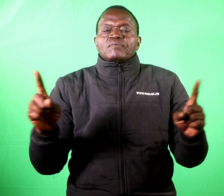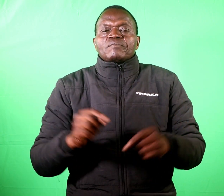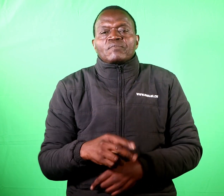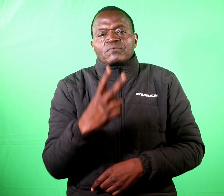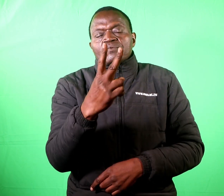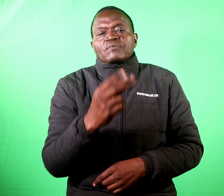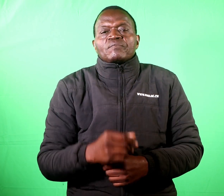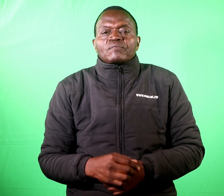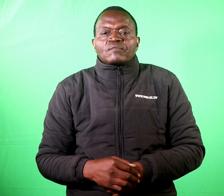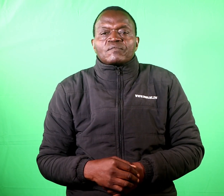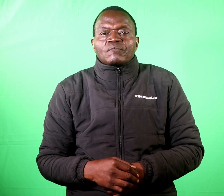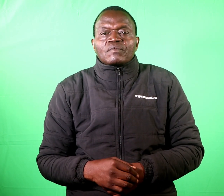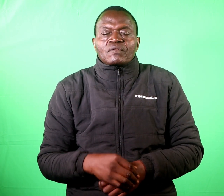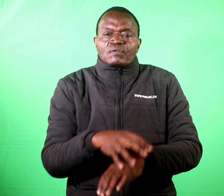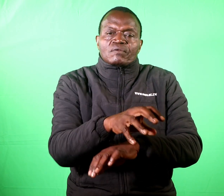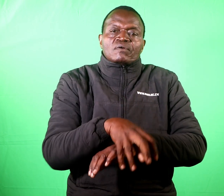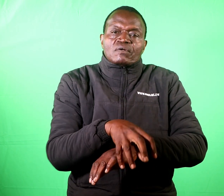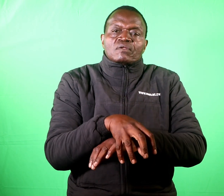2. Agriculture production.